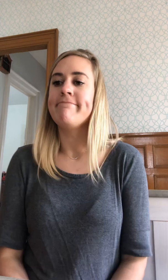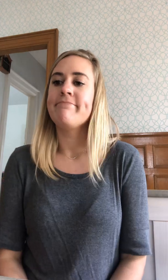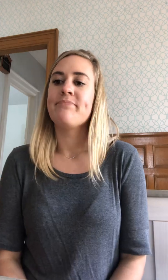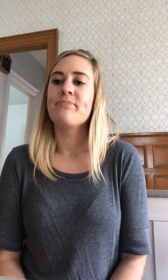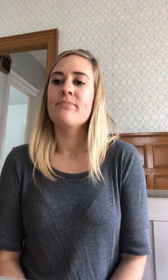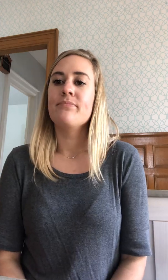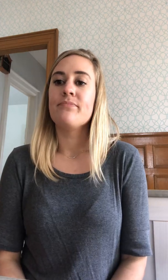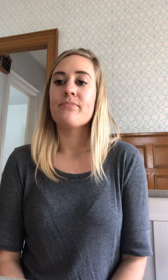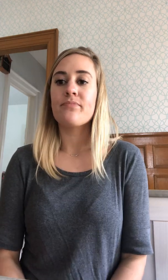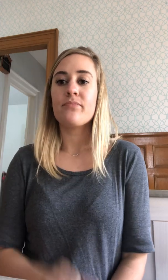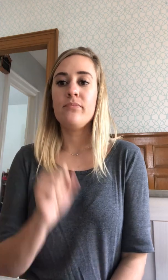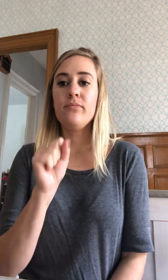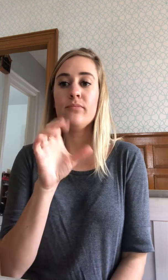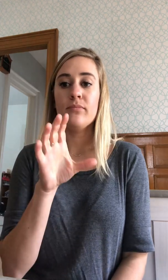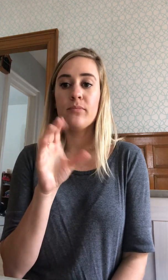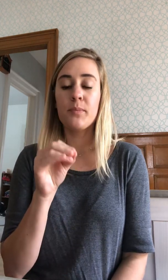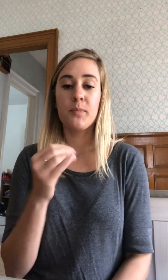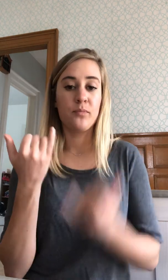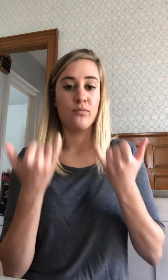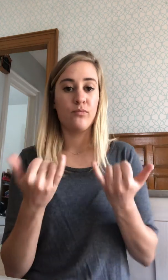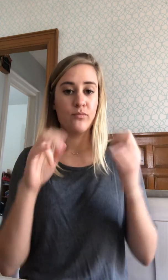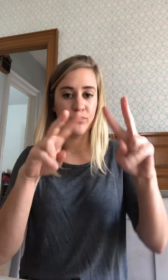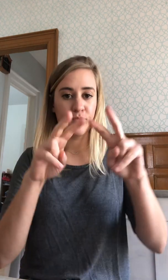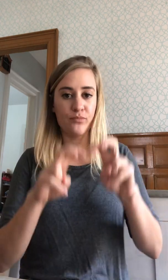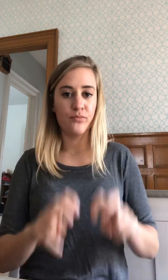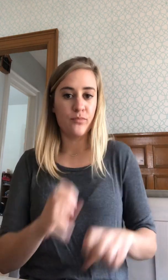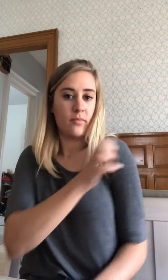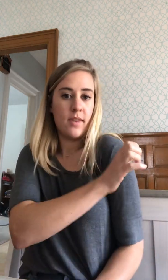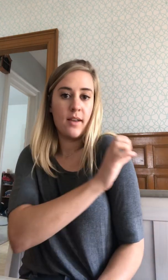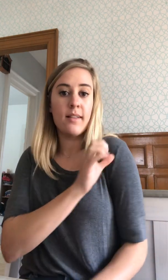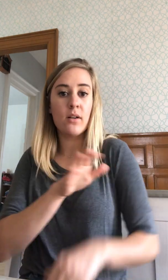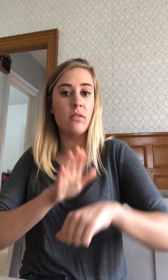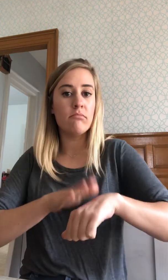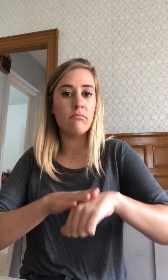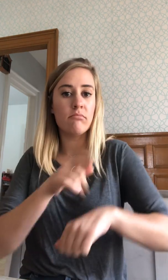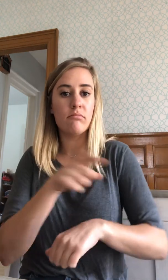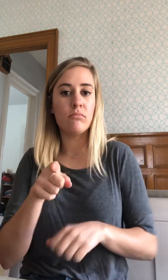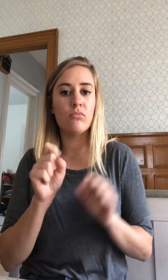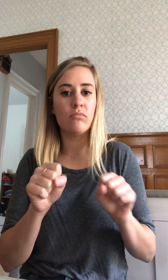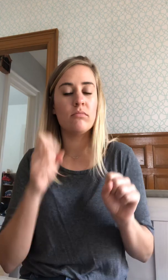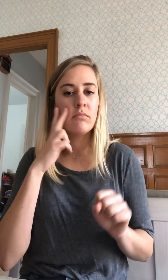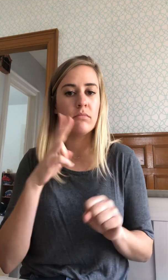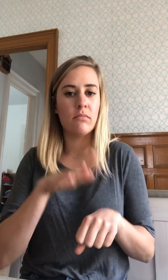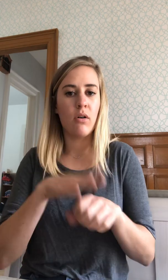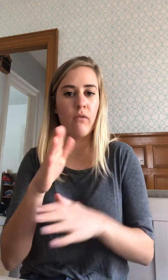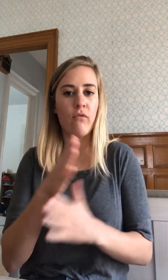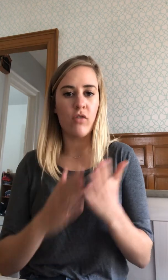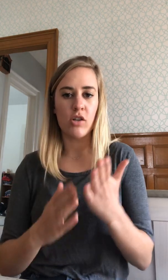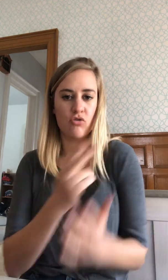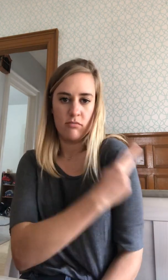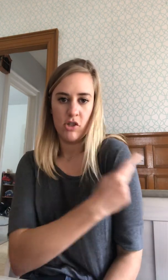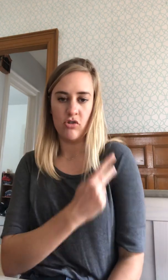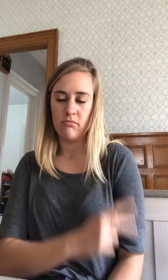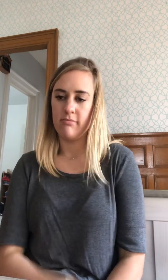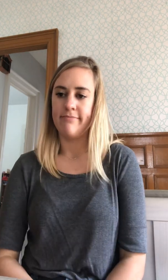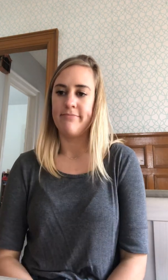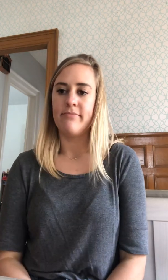So let's look at the clinical signs that you can see on fracture patients. So